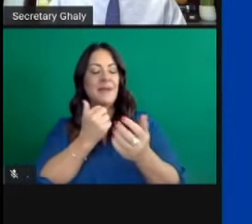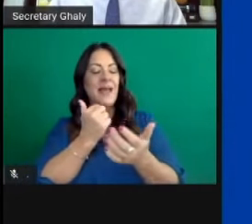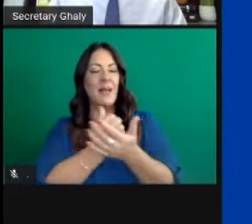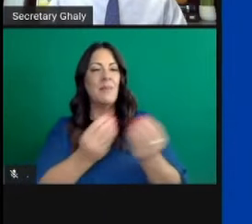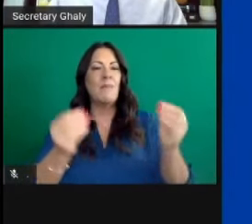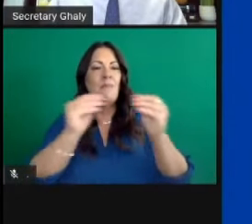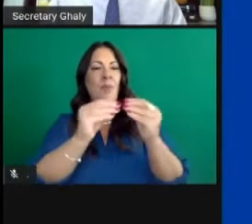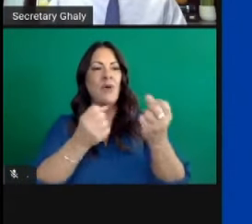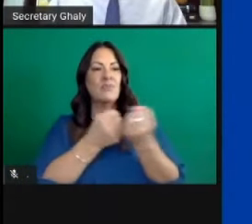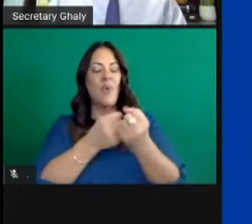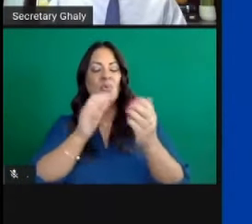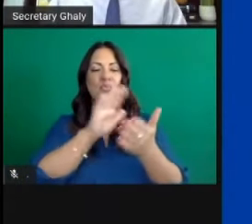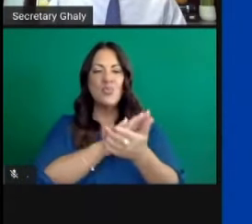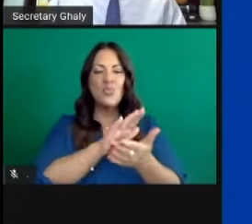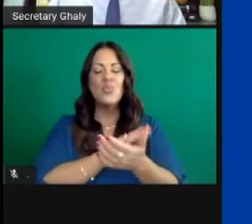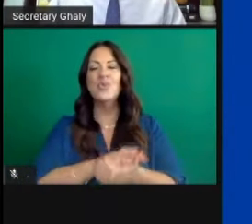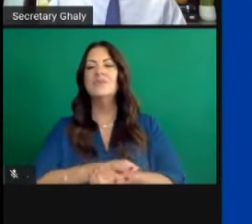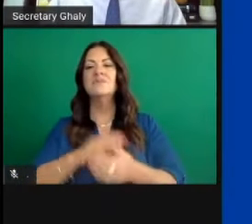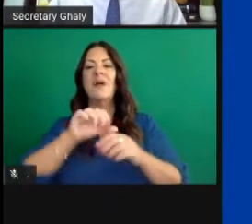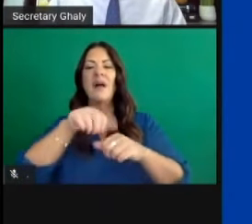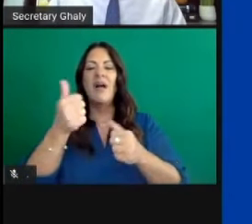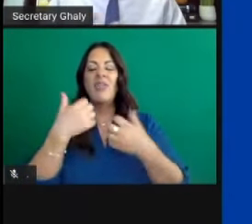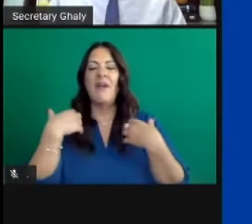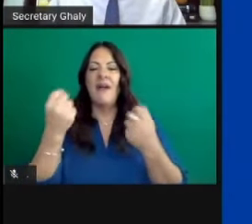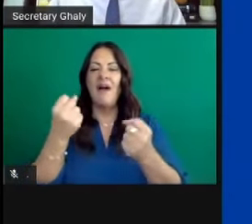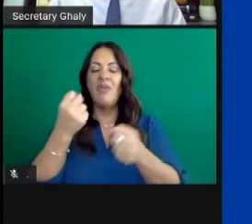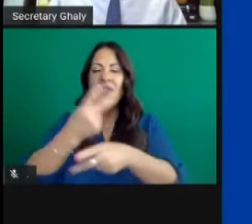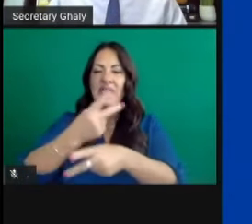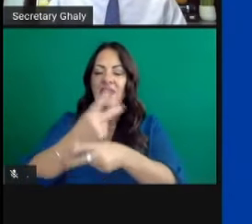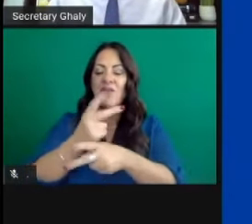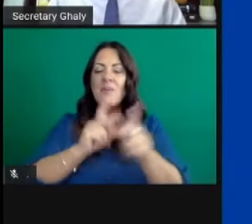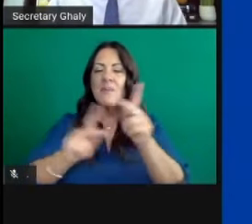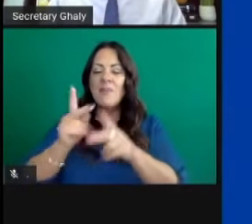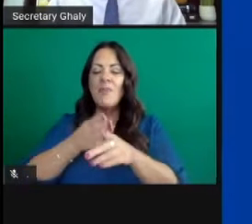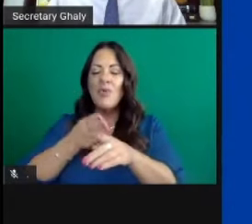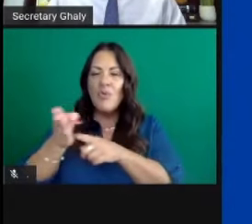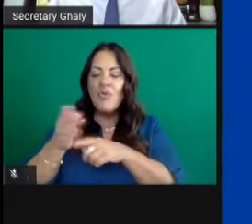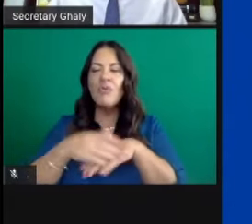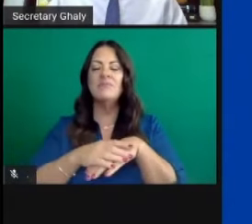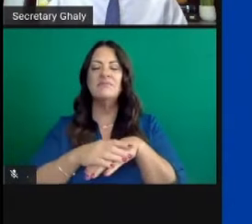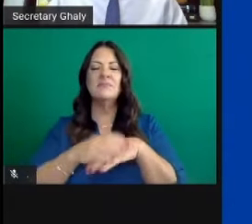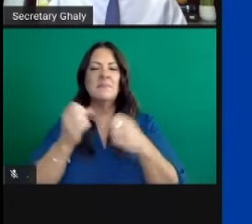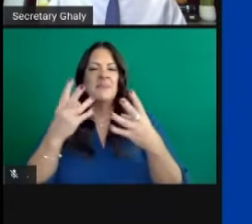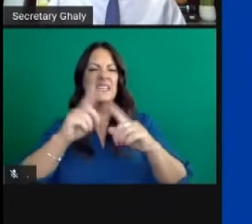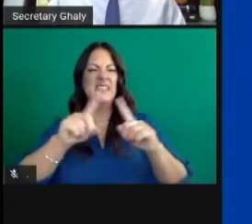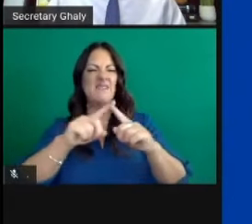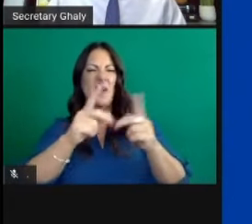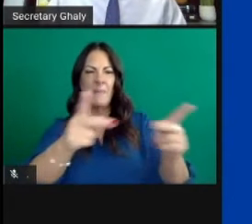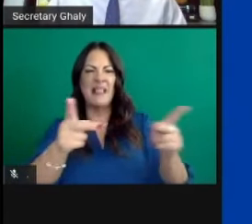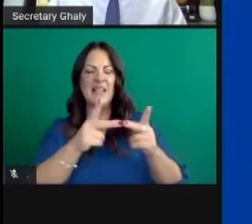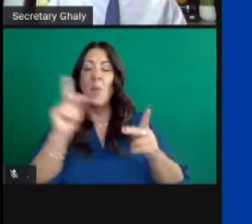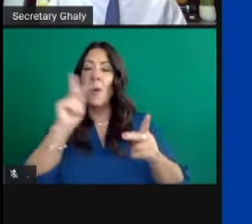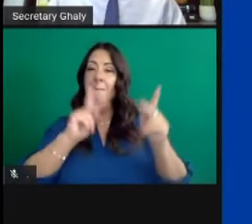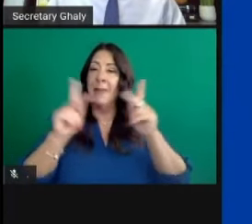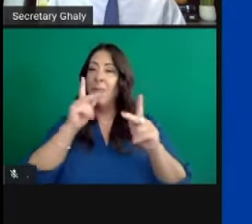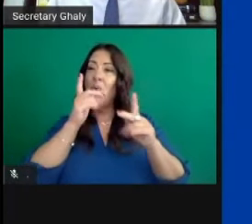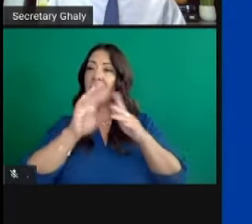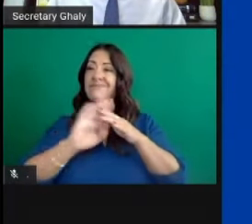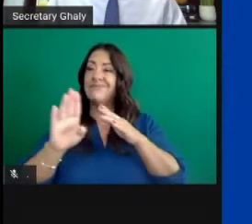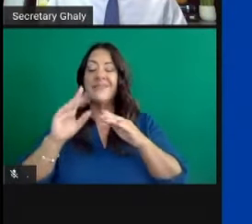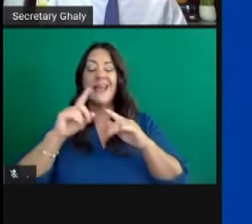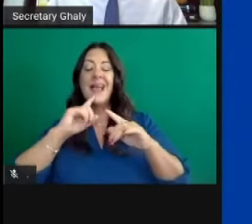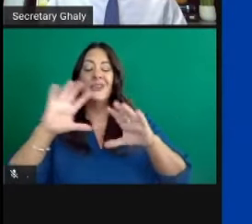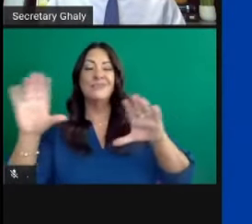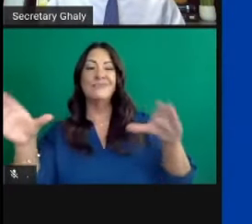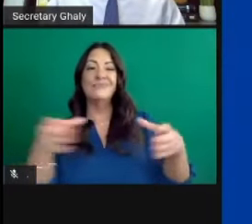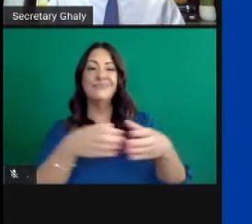communities, individuals in congregate settings. We've talked about those settings as really high risk for COVID. And then, of